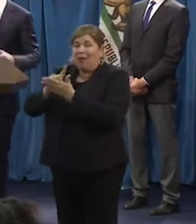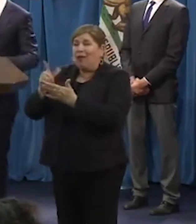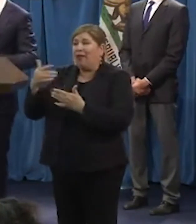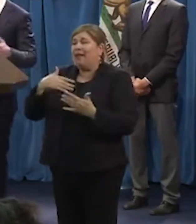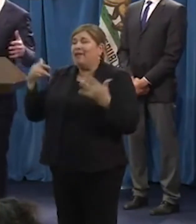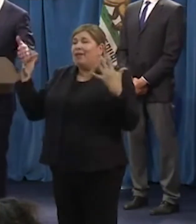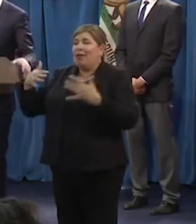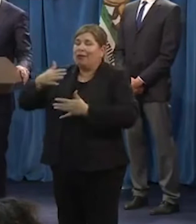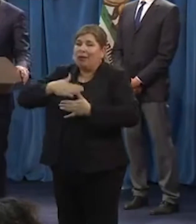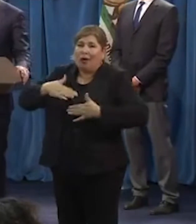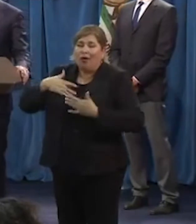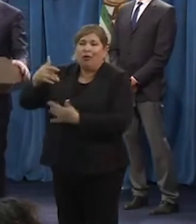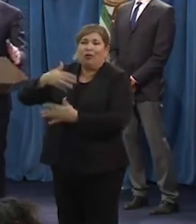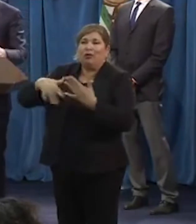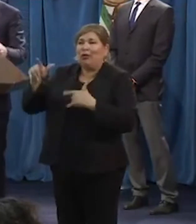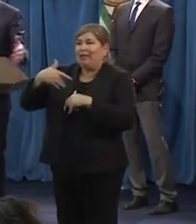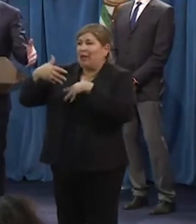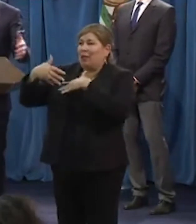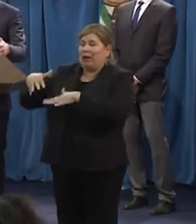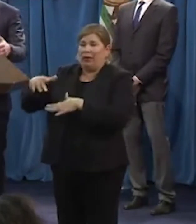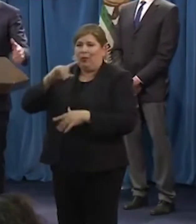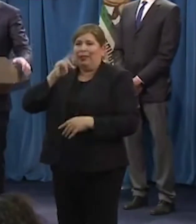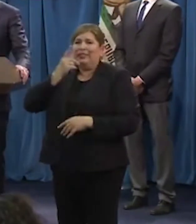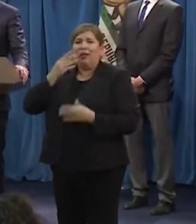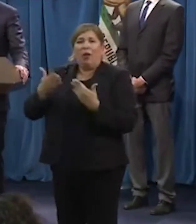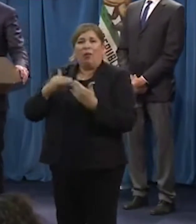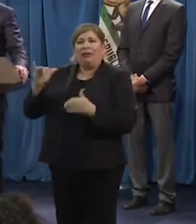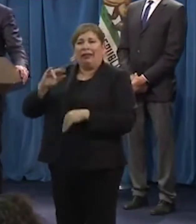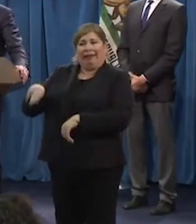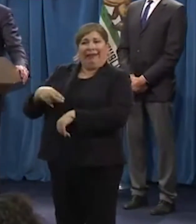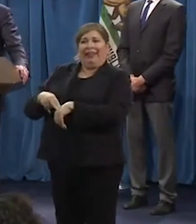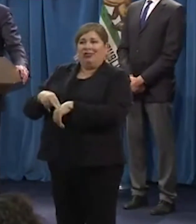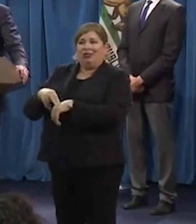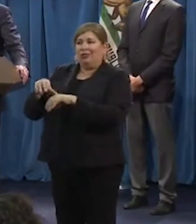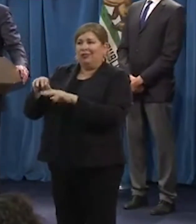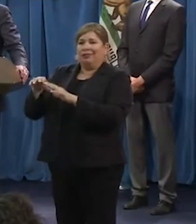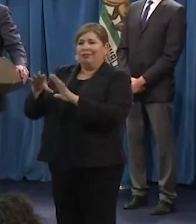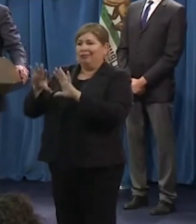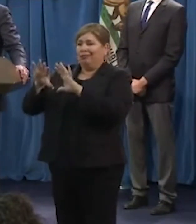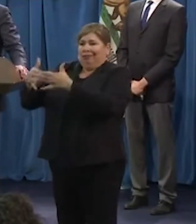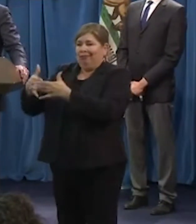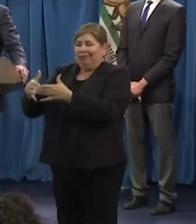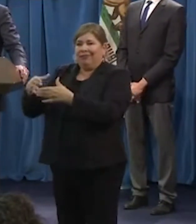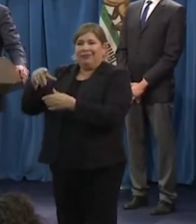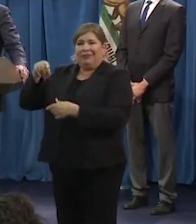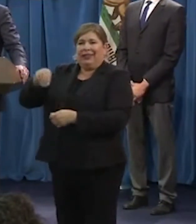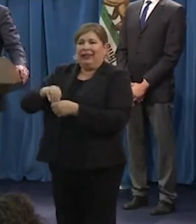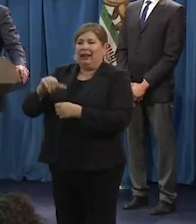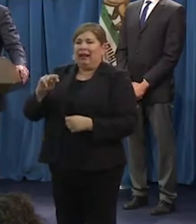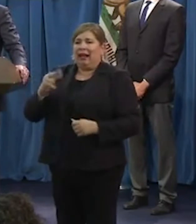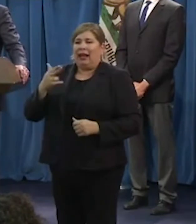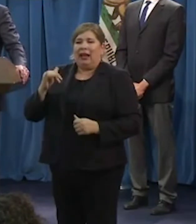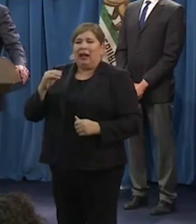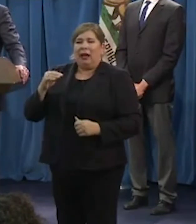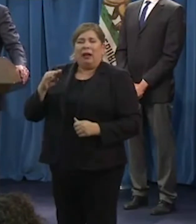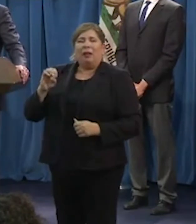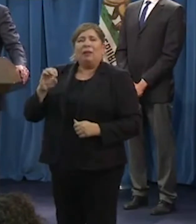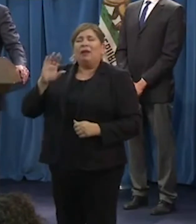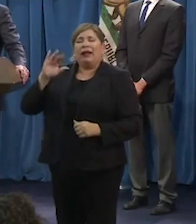mean, that's a nation state on a campus environment in Anaheim. I mean, that's a whole different thing.